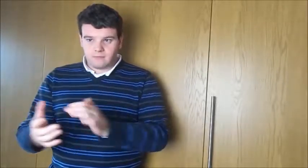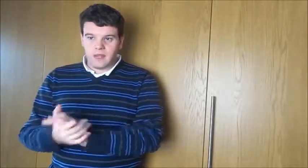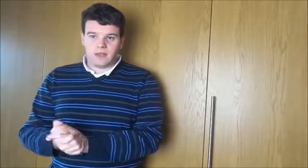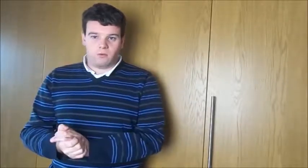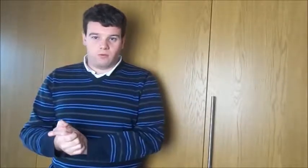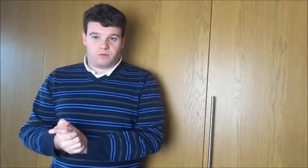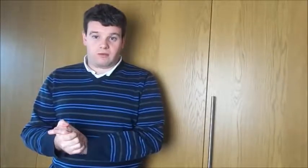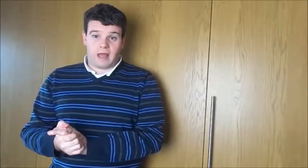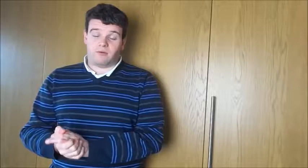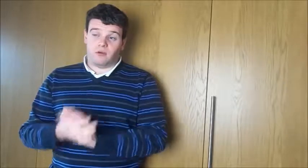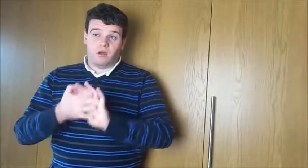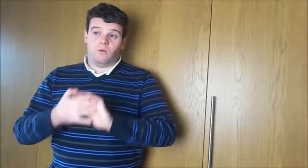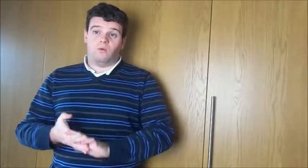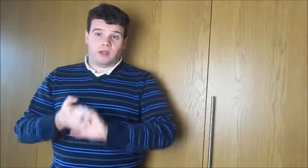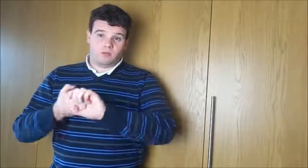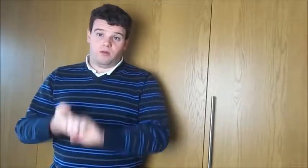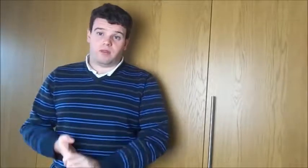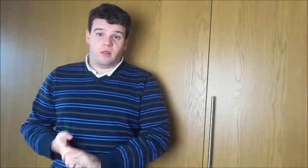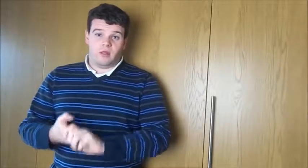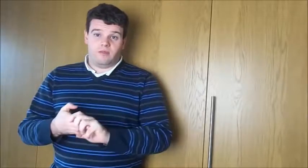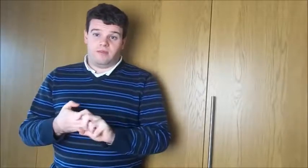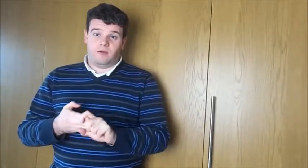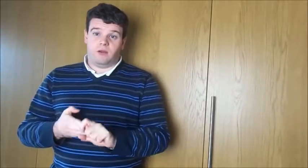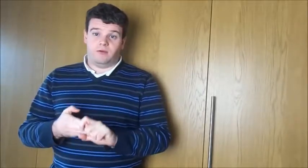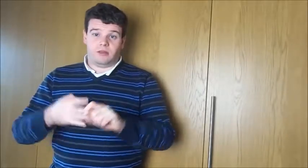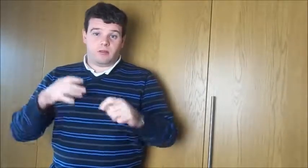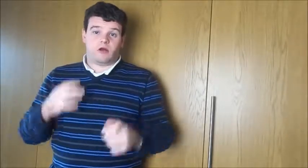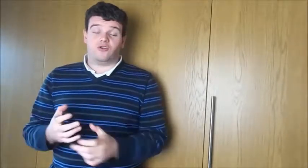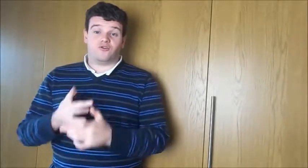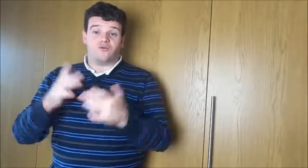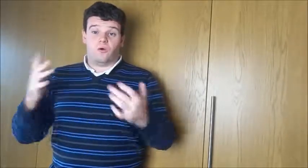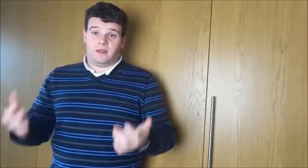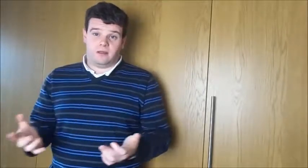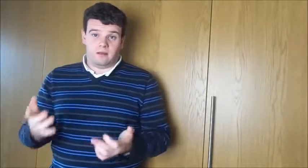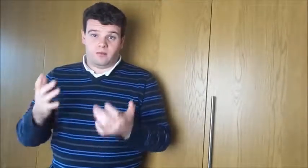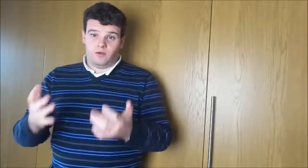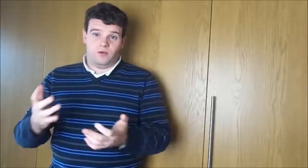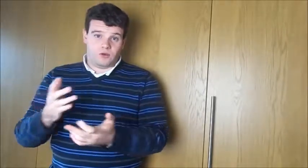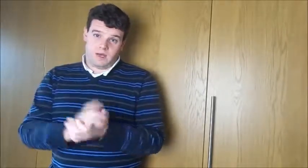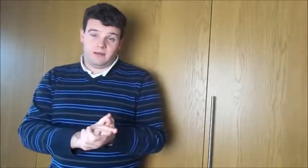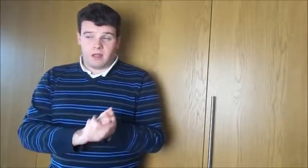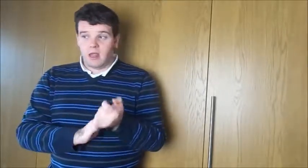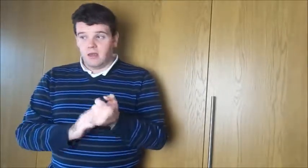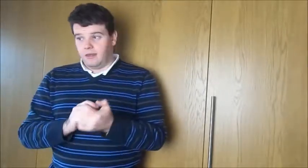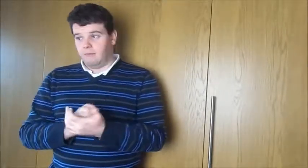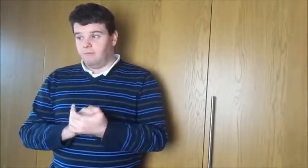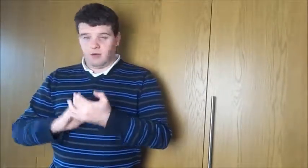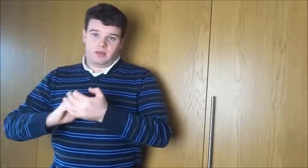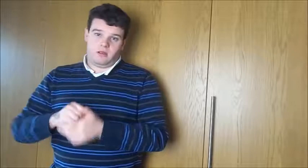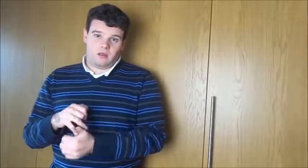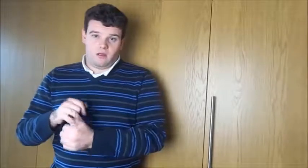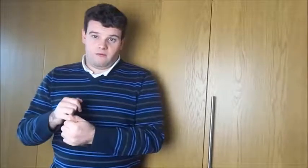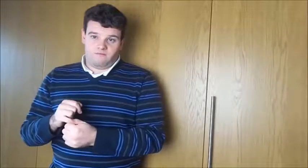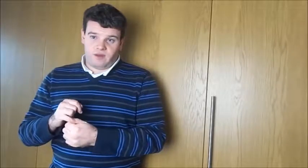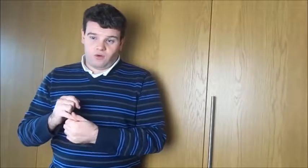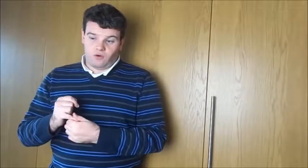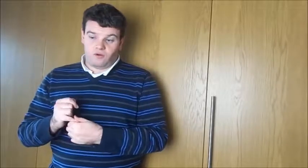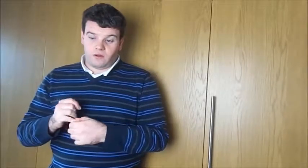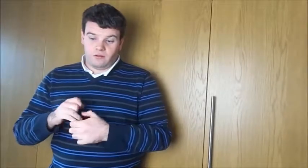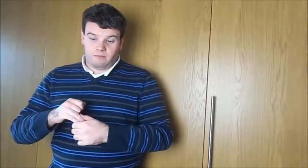into what was going to happen, which was that they were going to start controlling the new Queen. But Victoria,